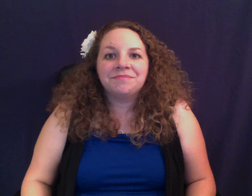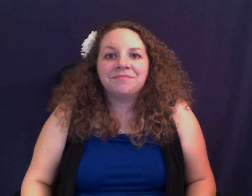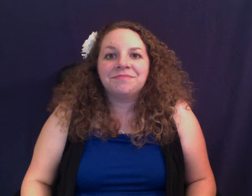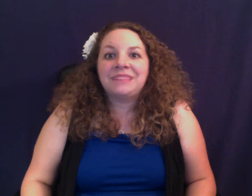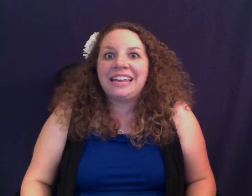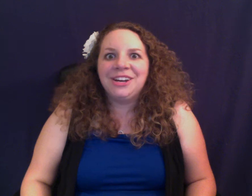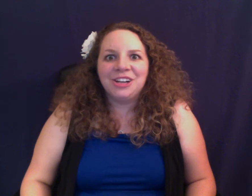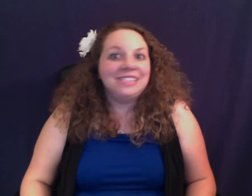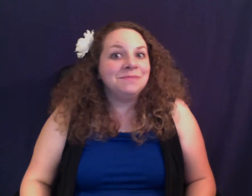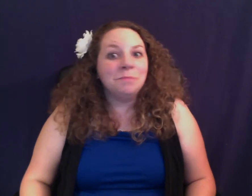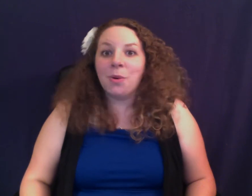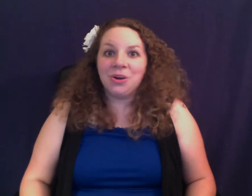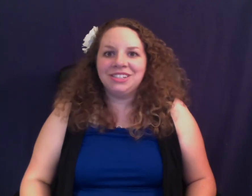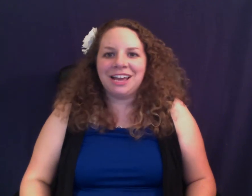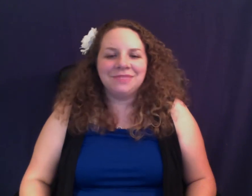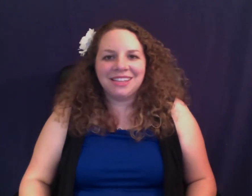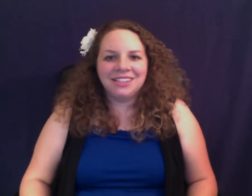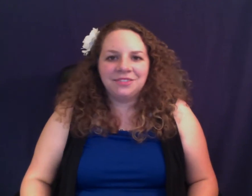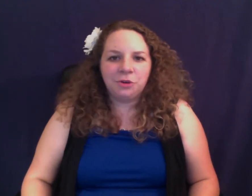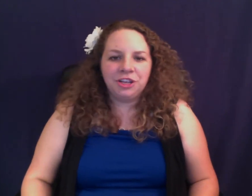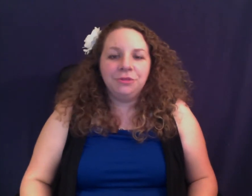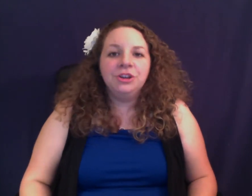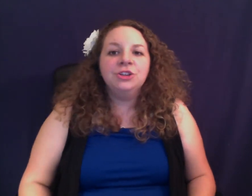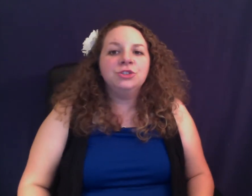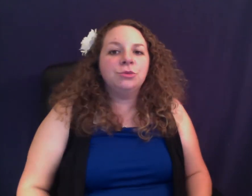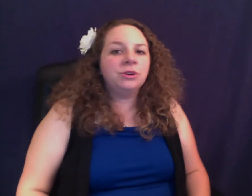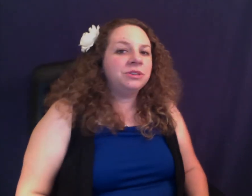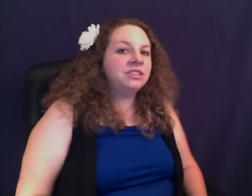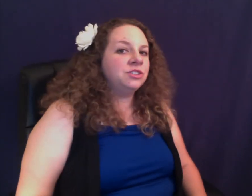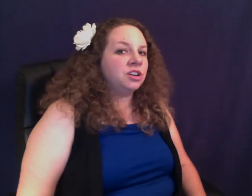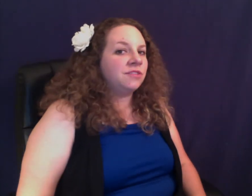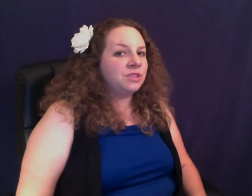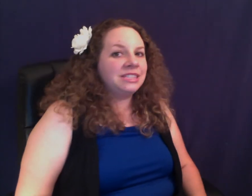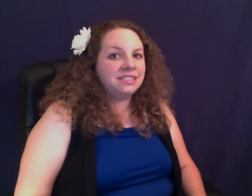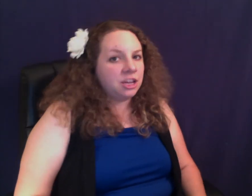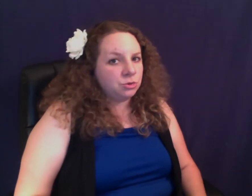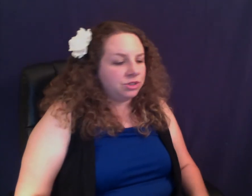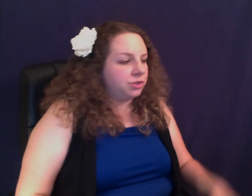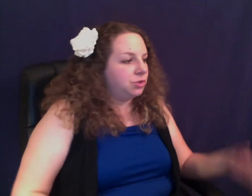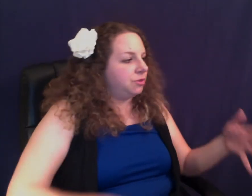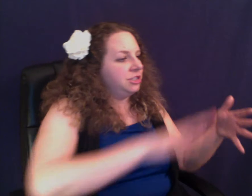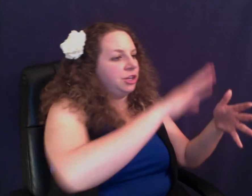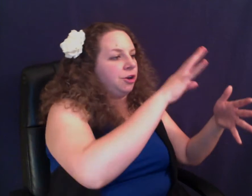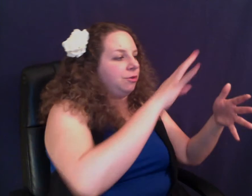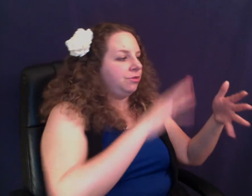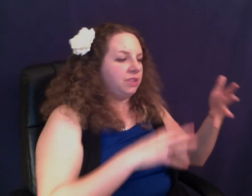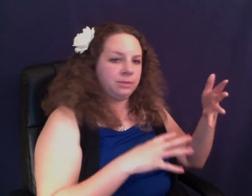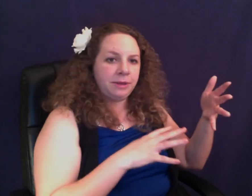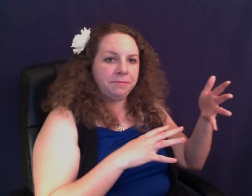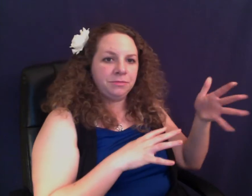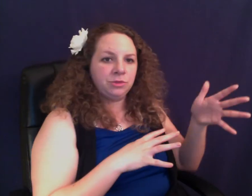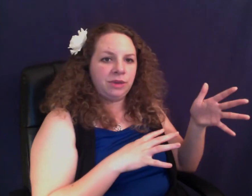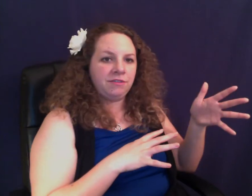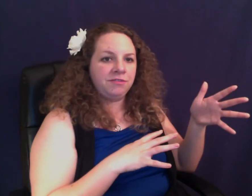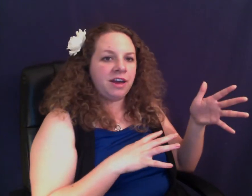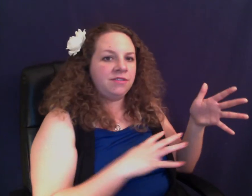Here are some more time signs for you. So we're going to start off with schedule. So it's going to go this way. So we have a five on